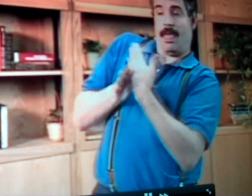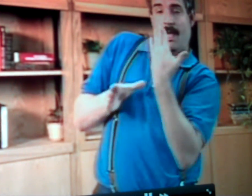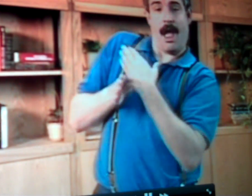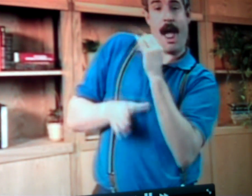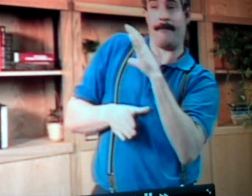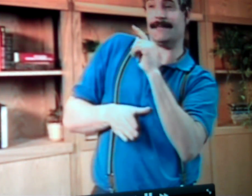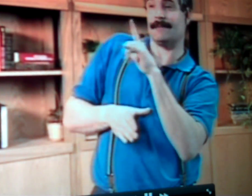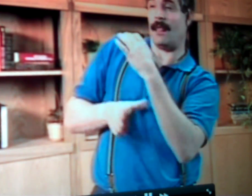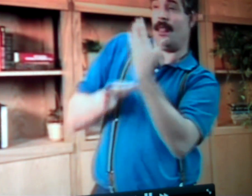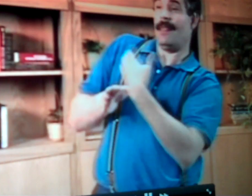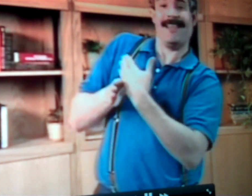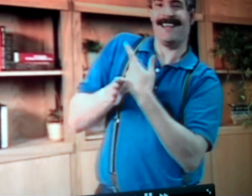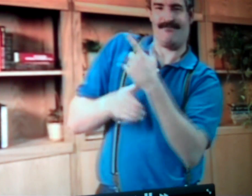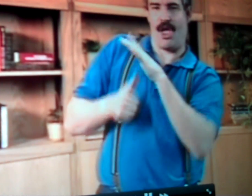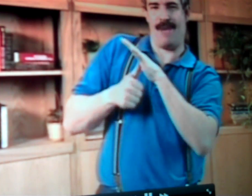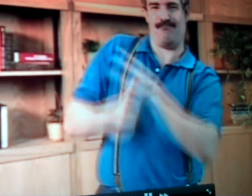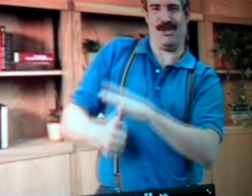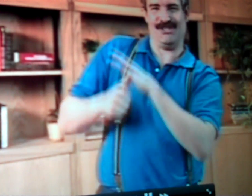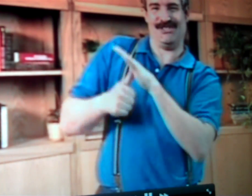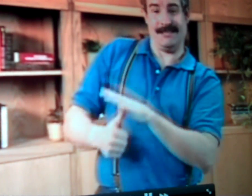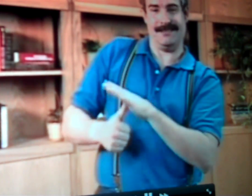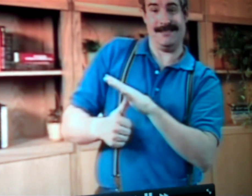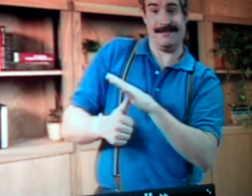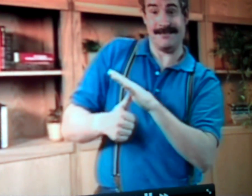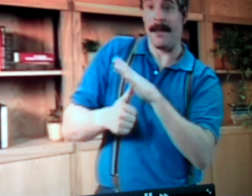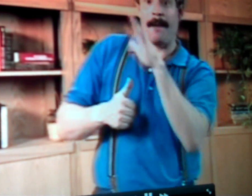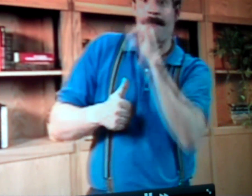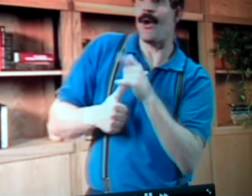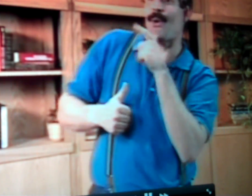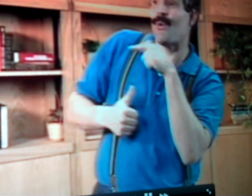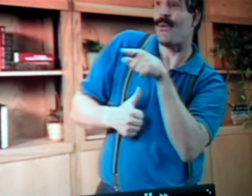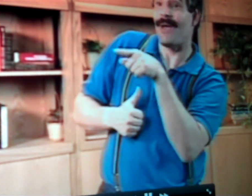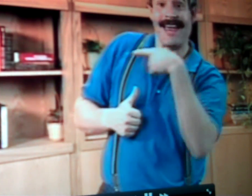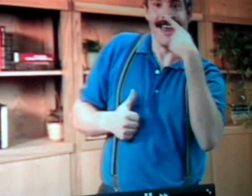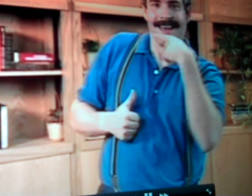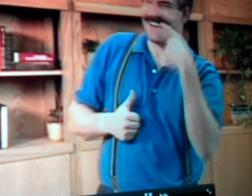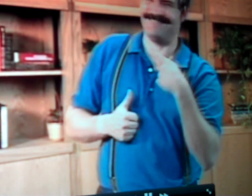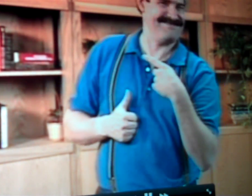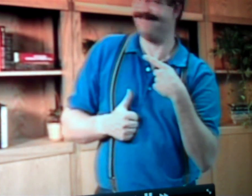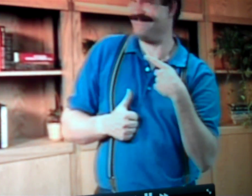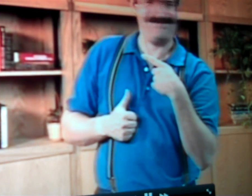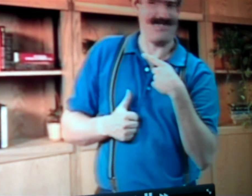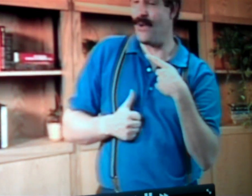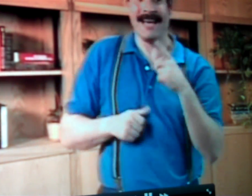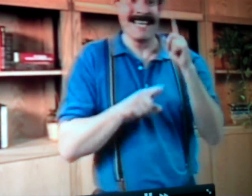But still, I would always feel oppress.